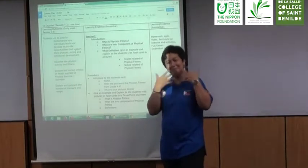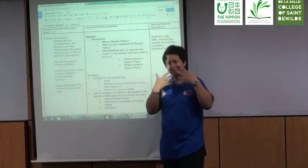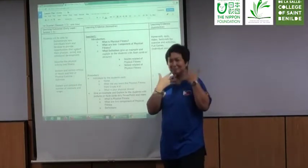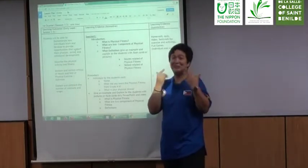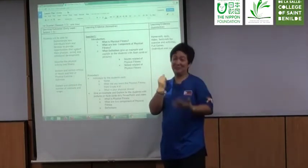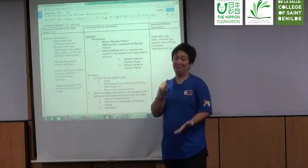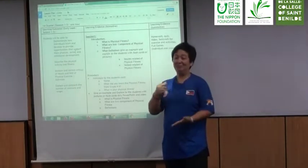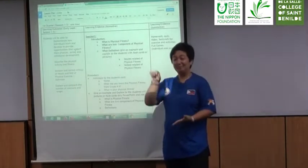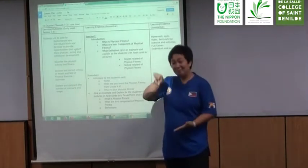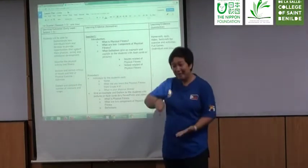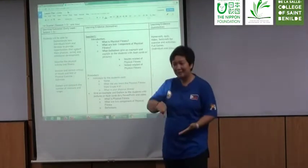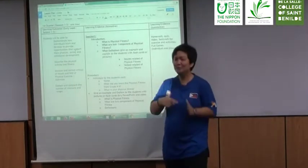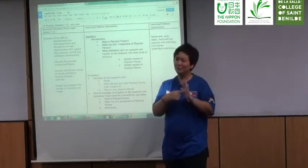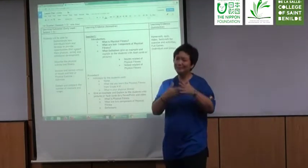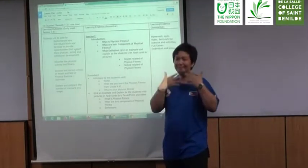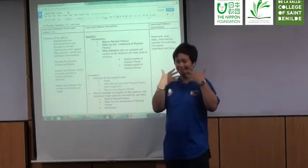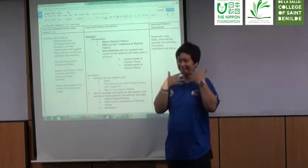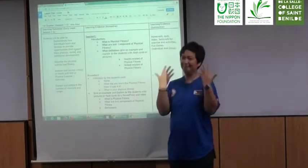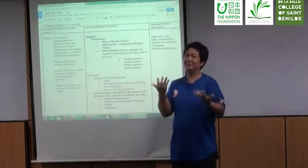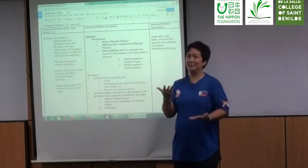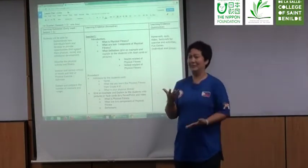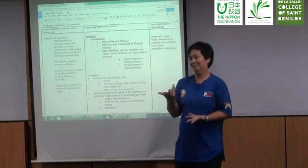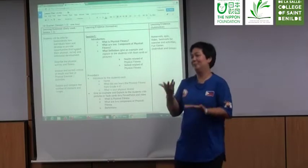with each other.